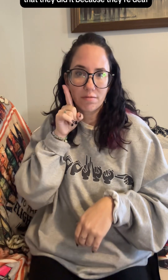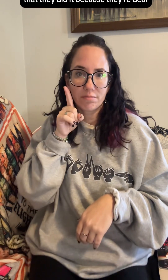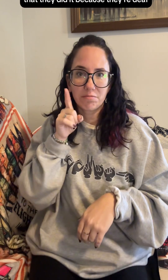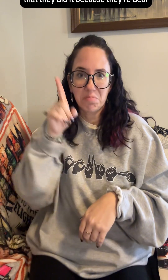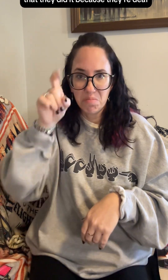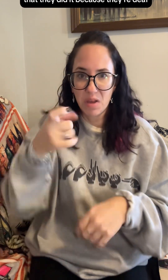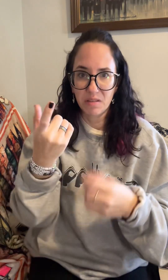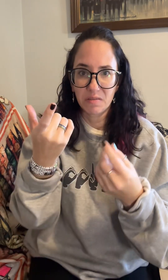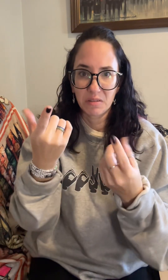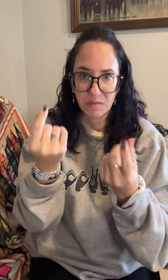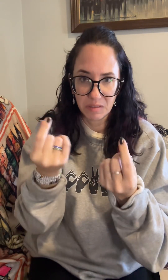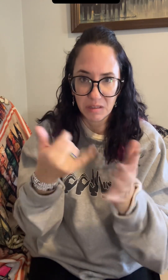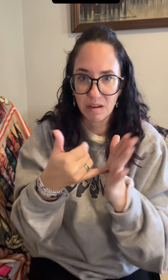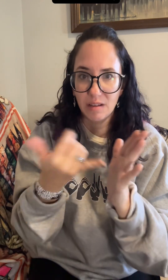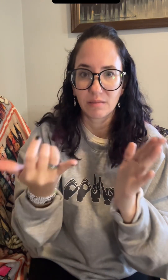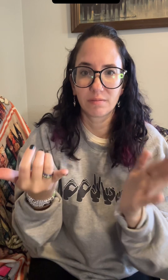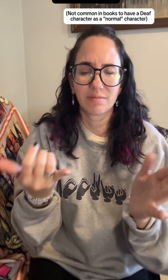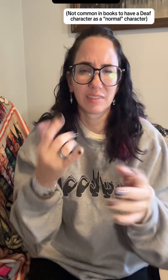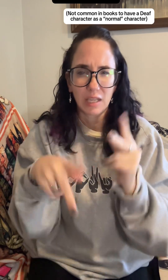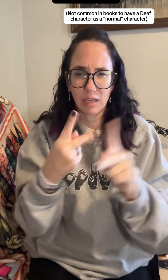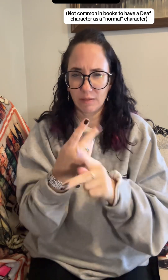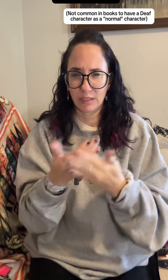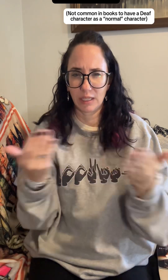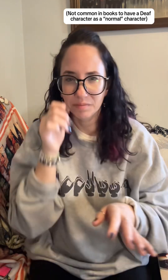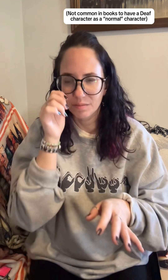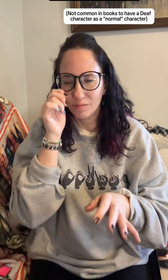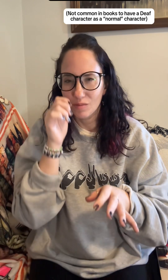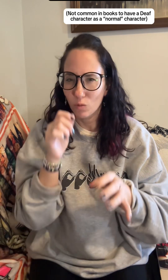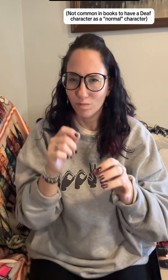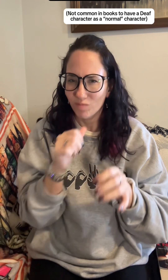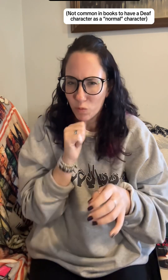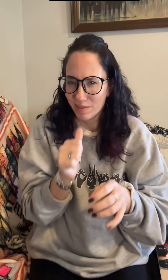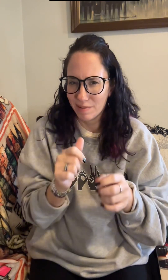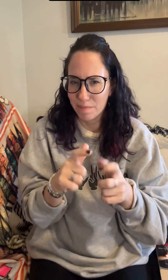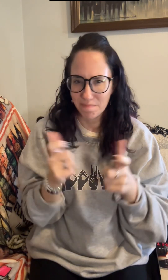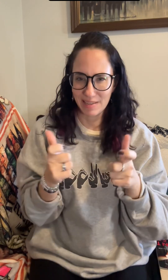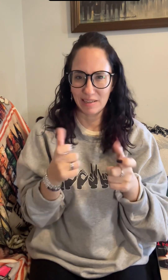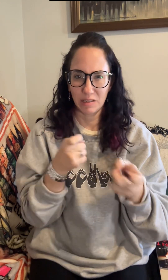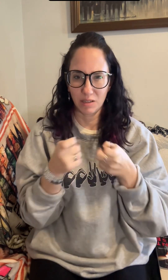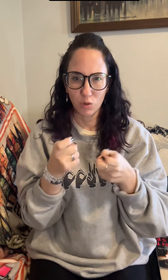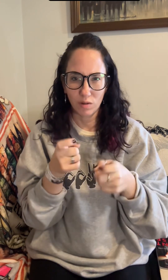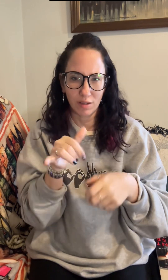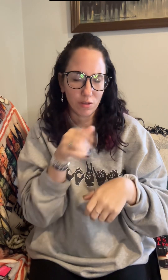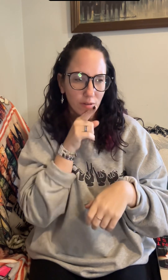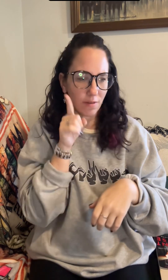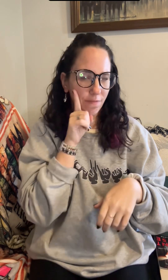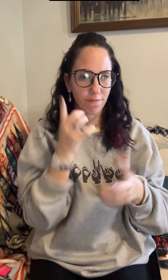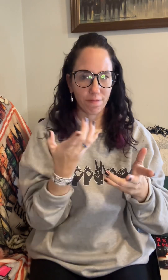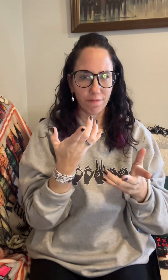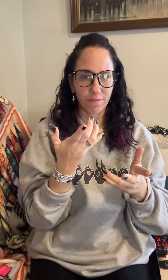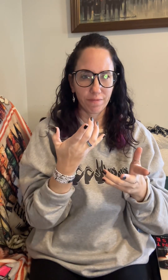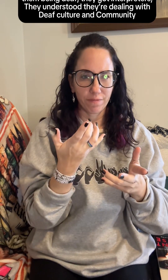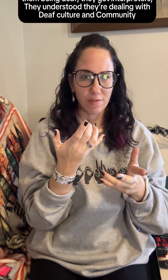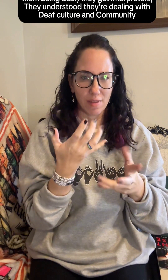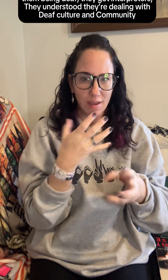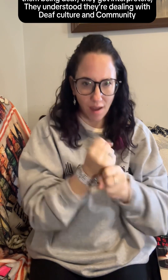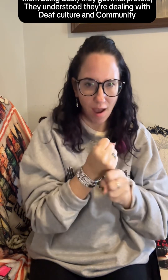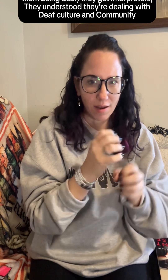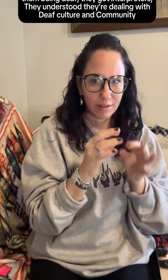they're deaf, that kind of thing. So, it was very interesting. It was not a very big deal for them